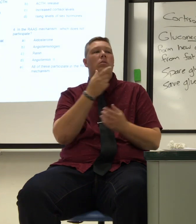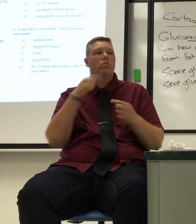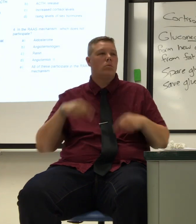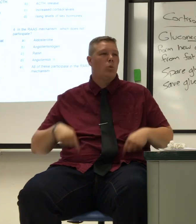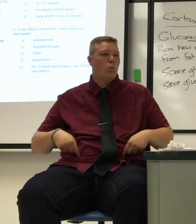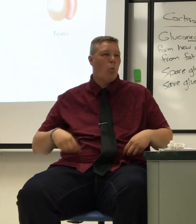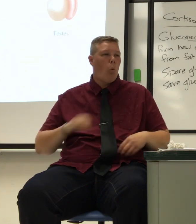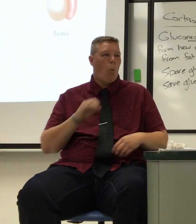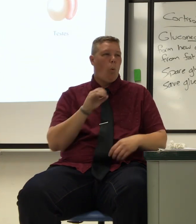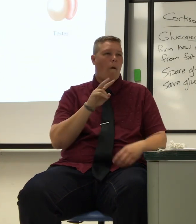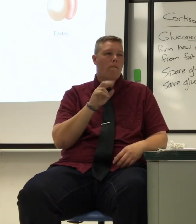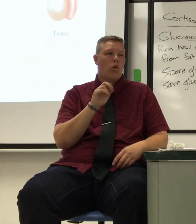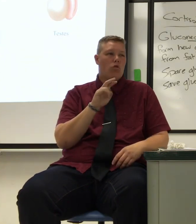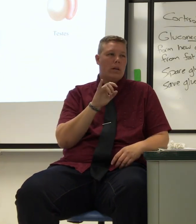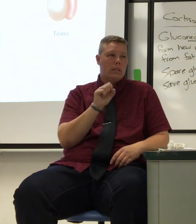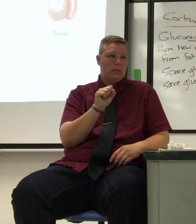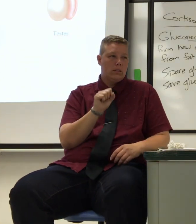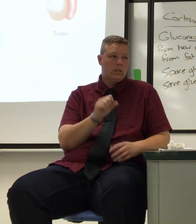gears.